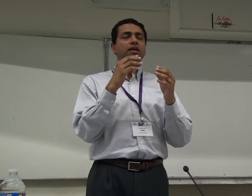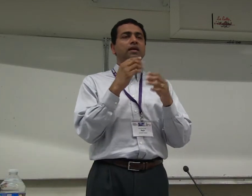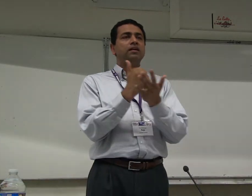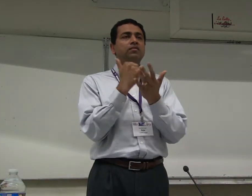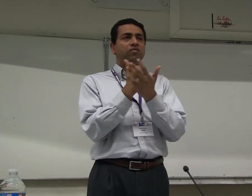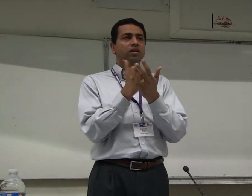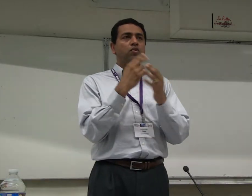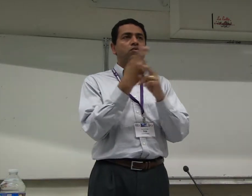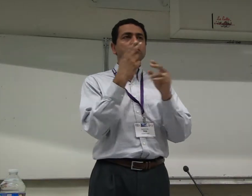have,